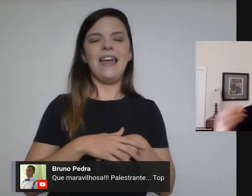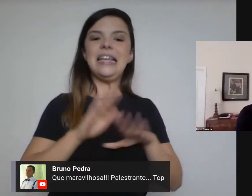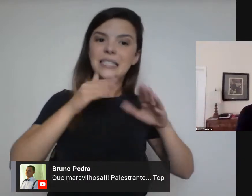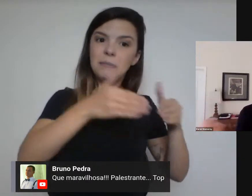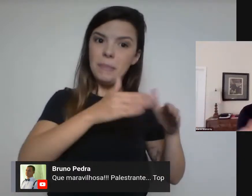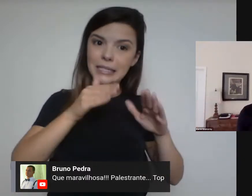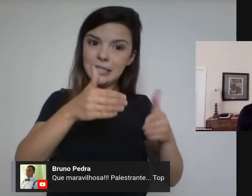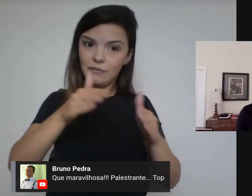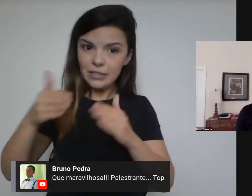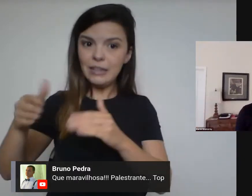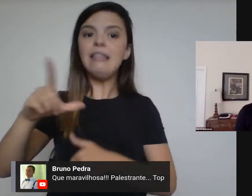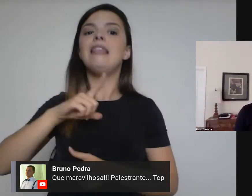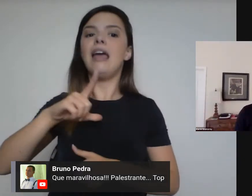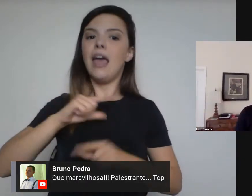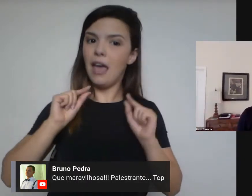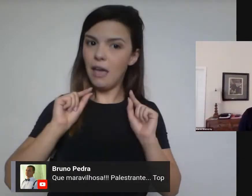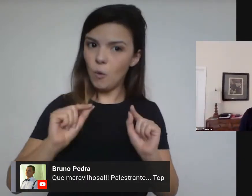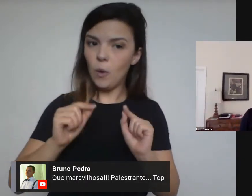we can see a neural